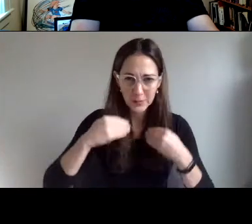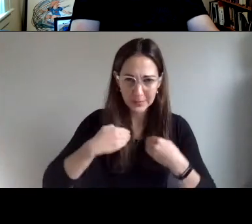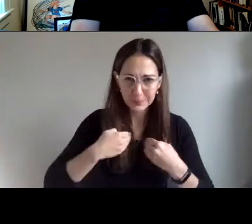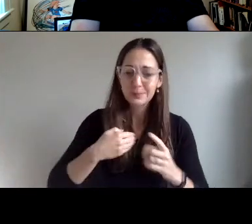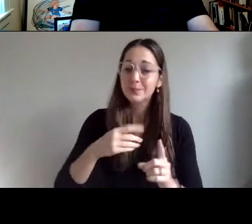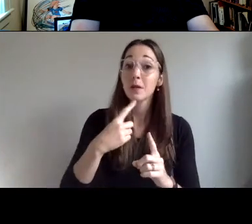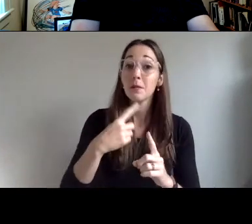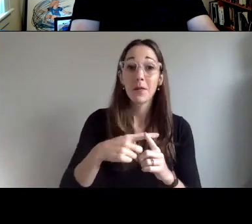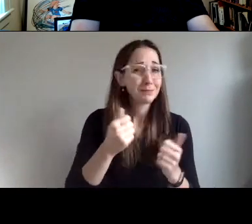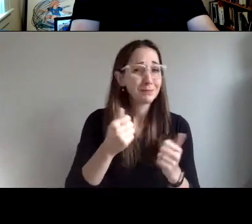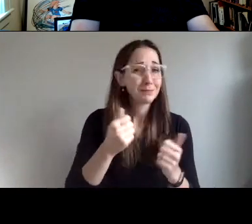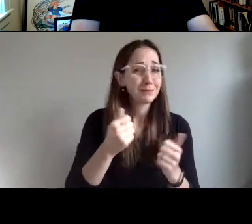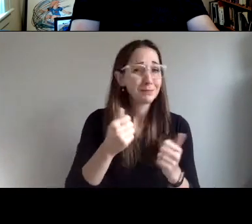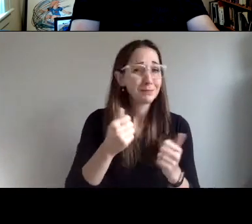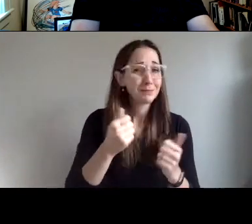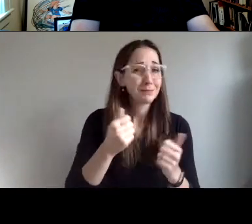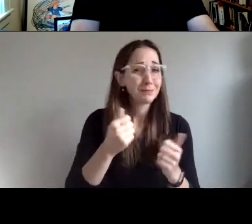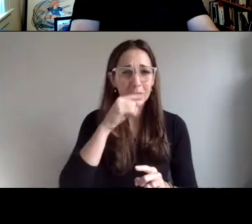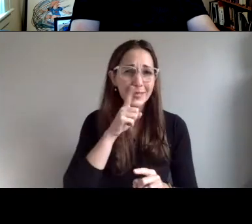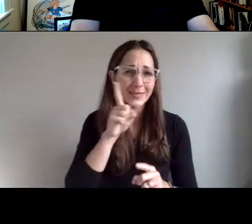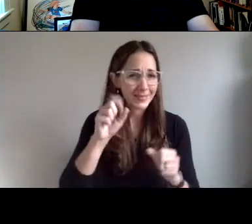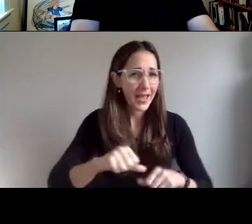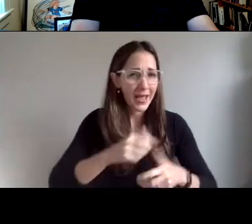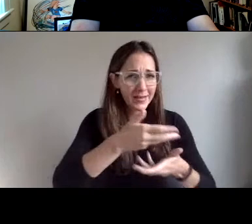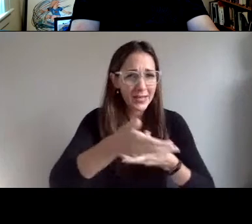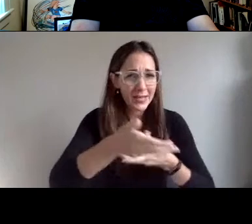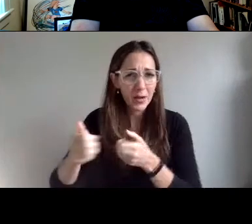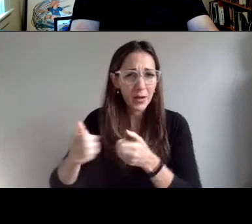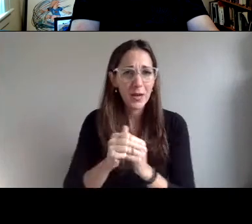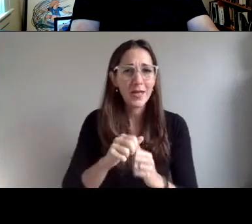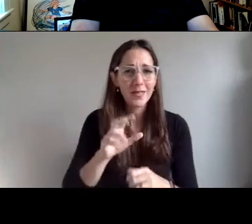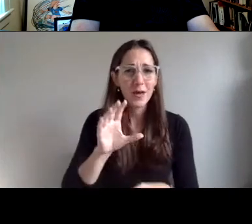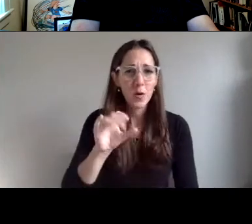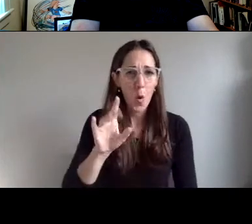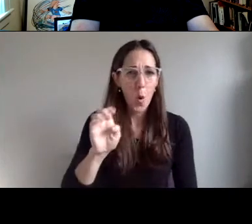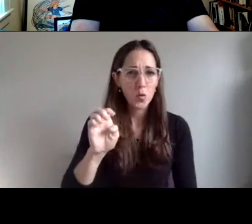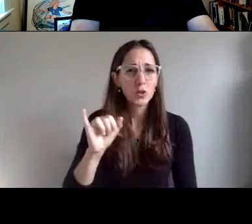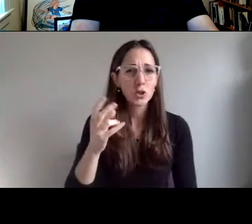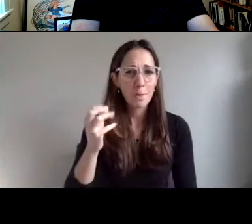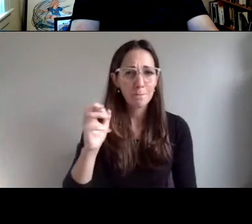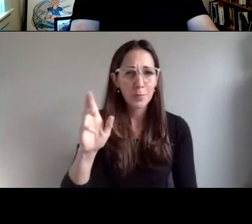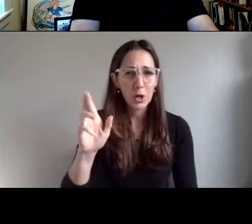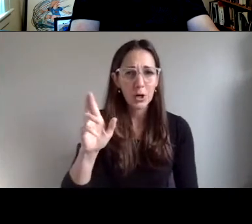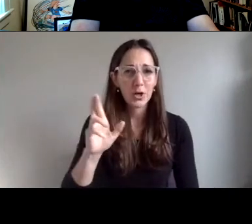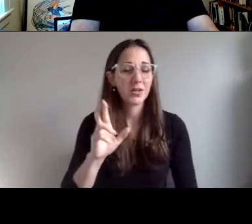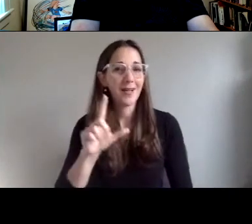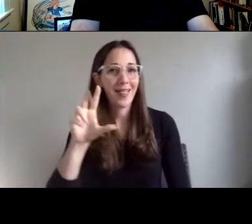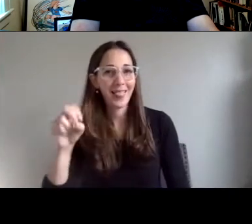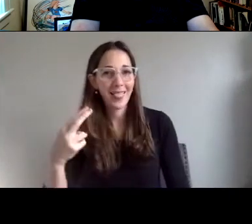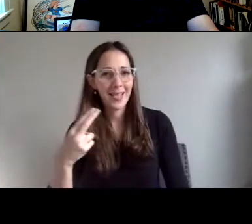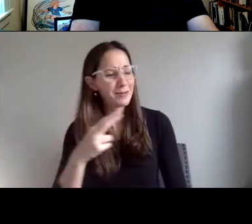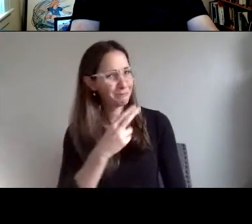That's too funny about some of the boys wanting to have customized sounds that sound like burping. Yes.